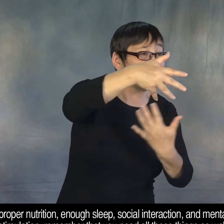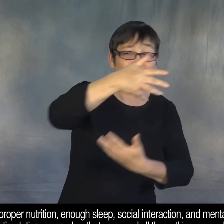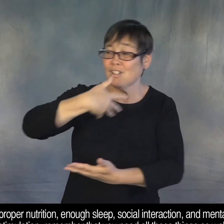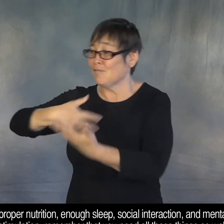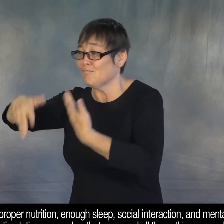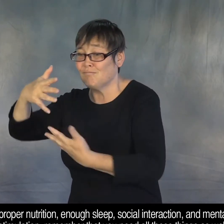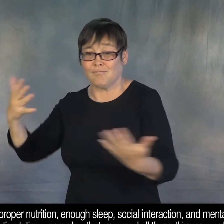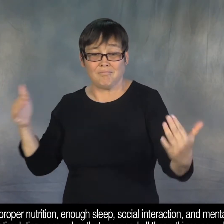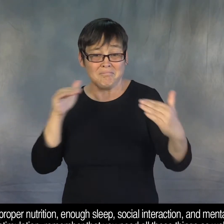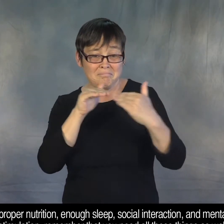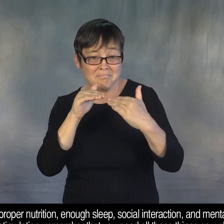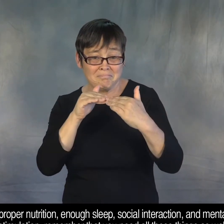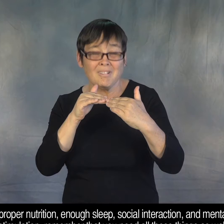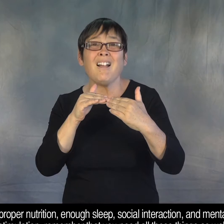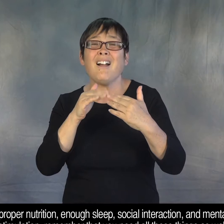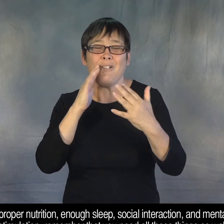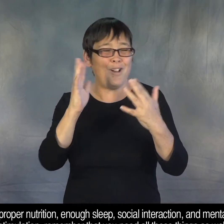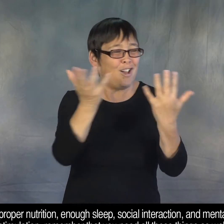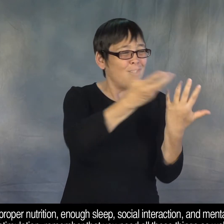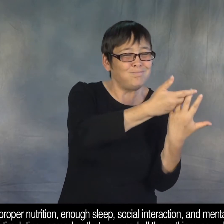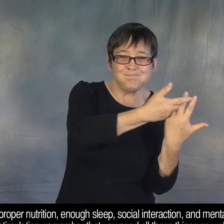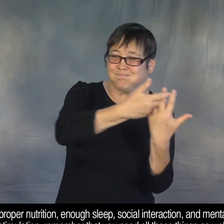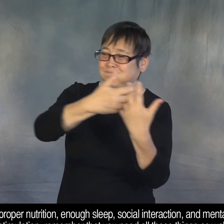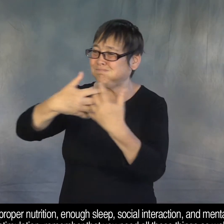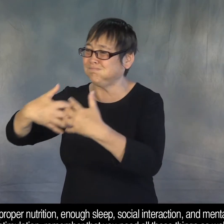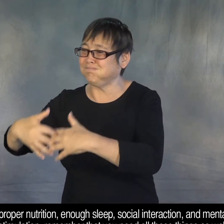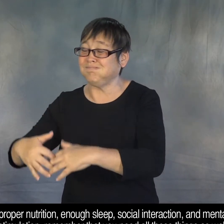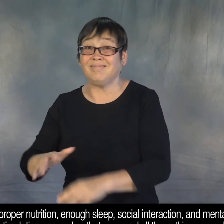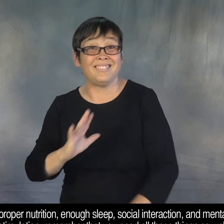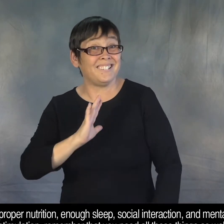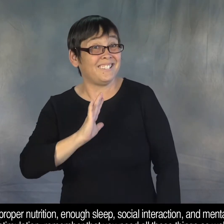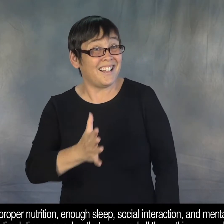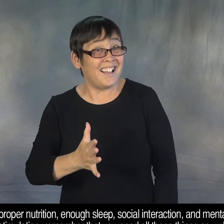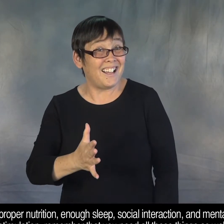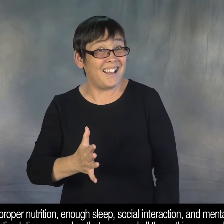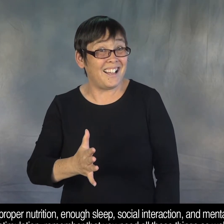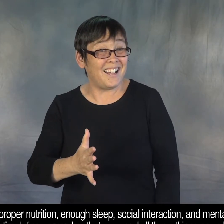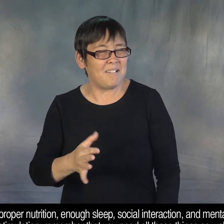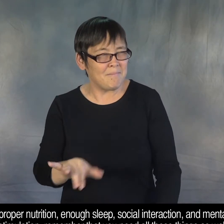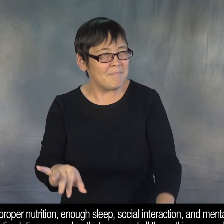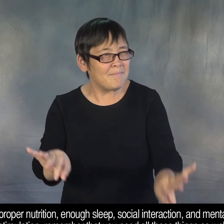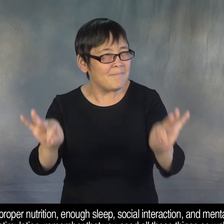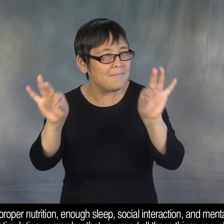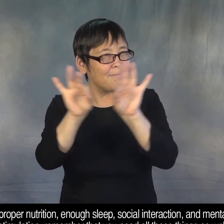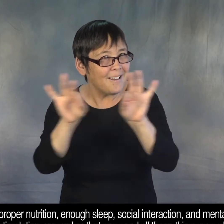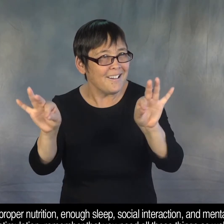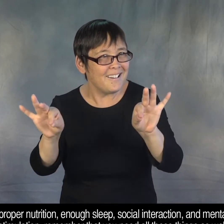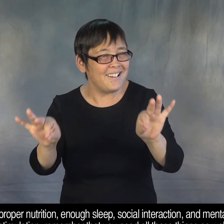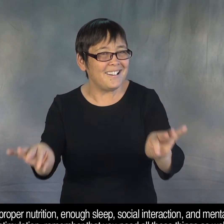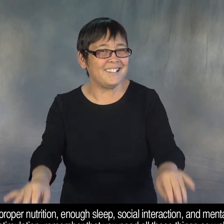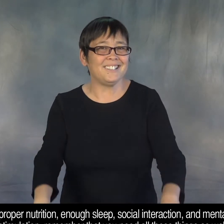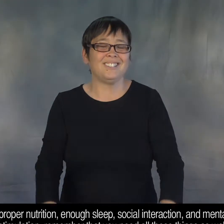enough sleep, social interaction, and mental stimulation. Remember that you need all those things as well.